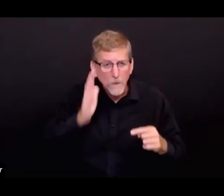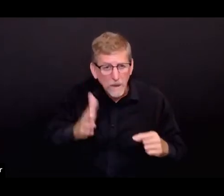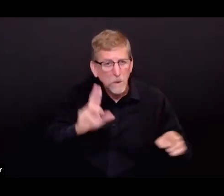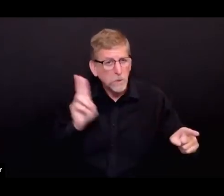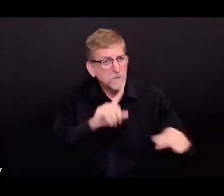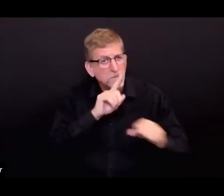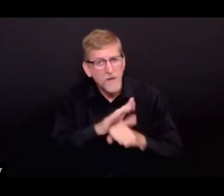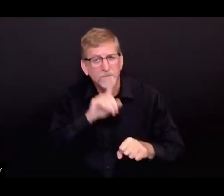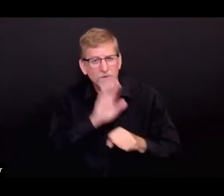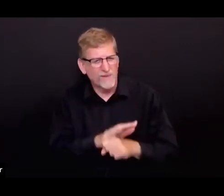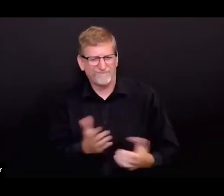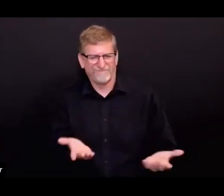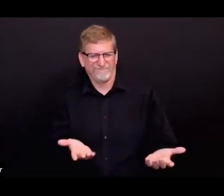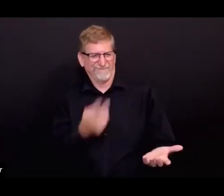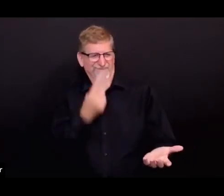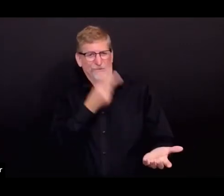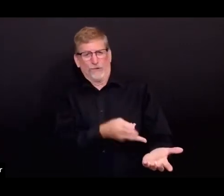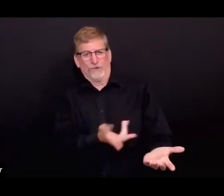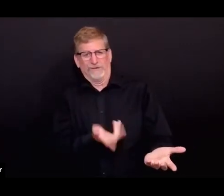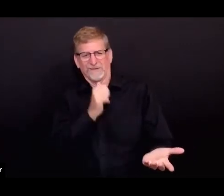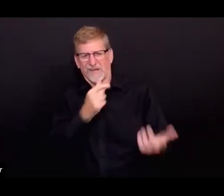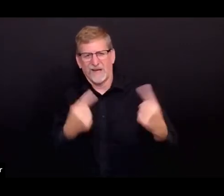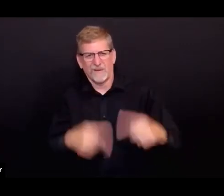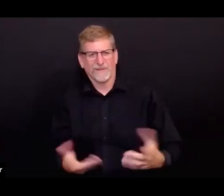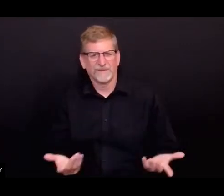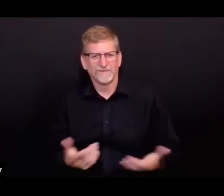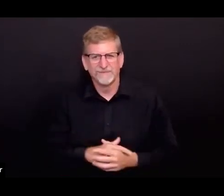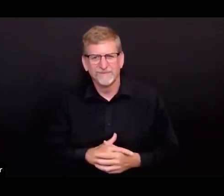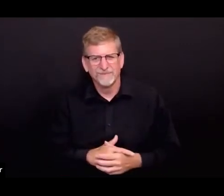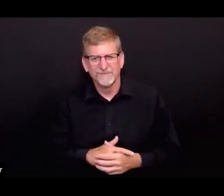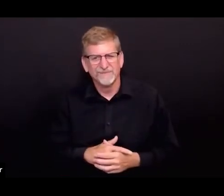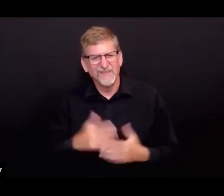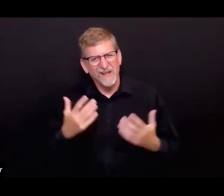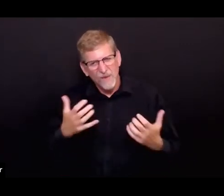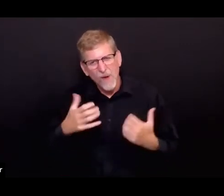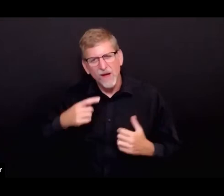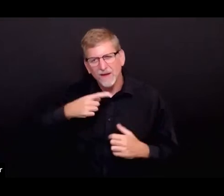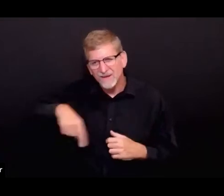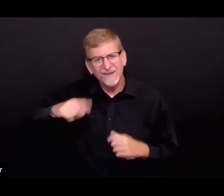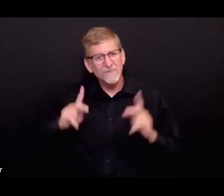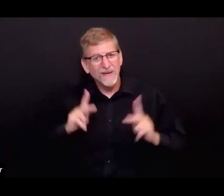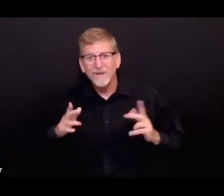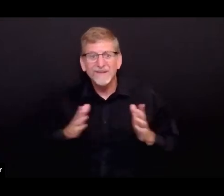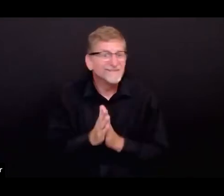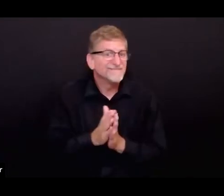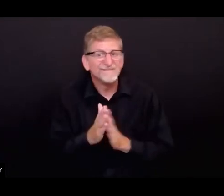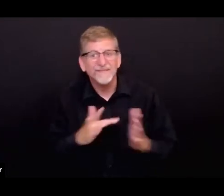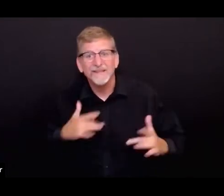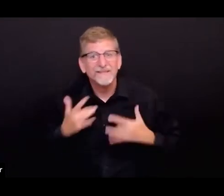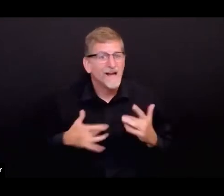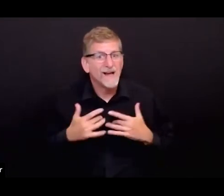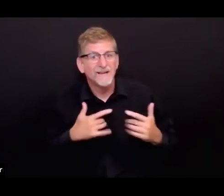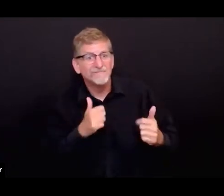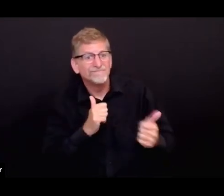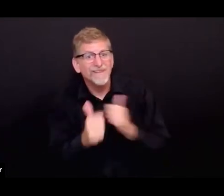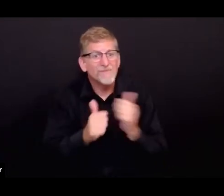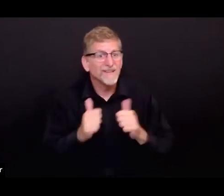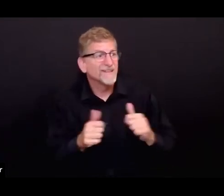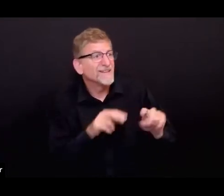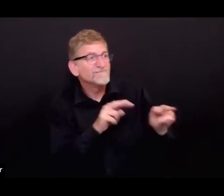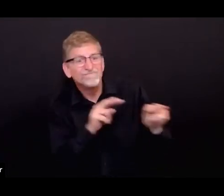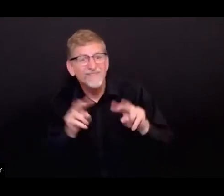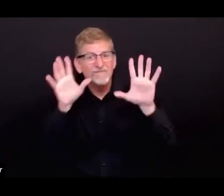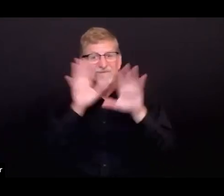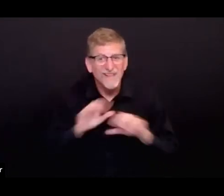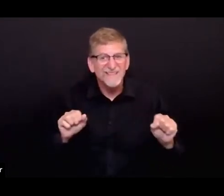people be enthusiastic about their candidates, but we know that if you do these things, infection rates will go up. And again, coming to an area